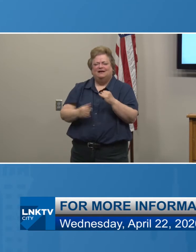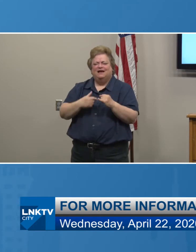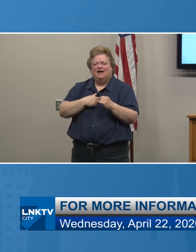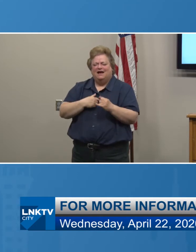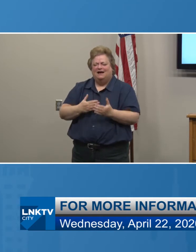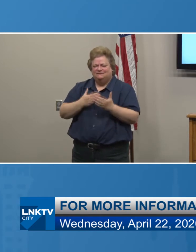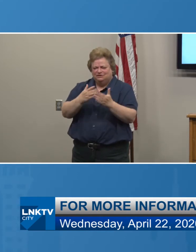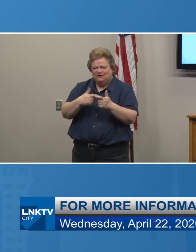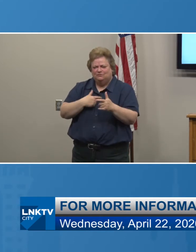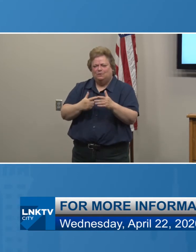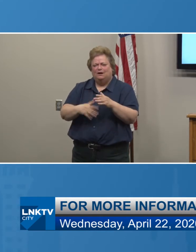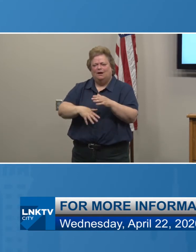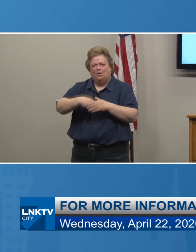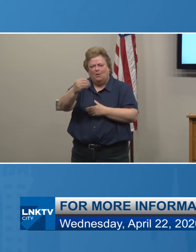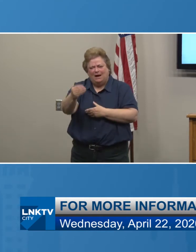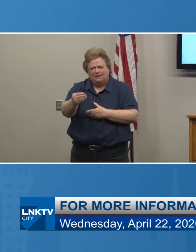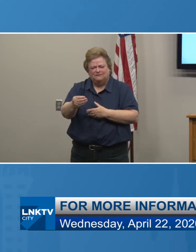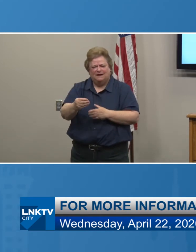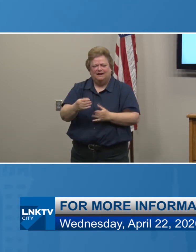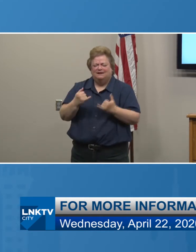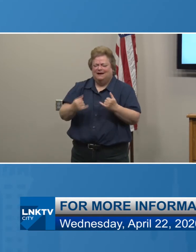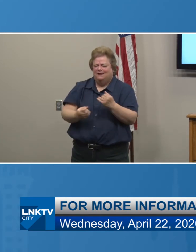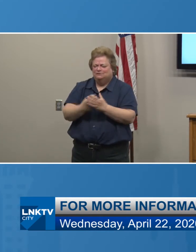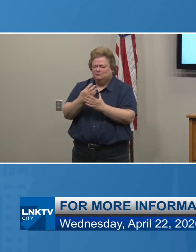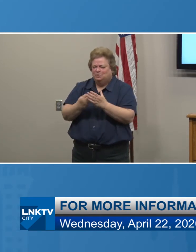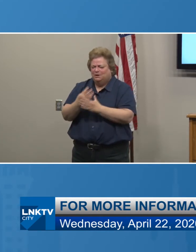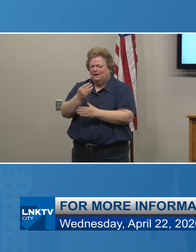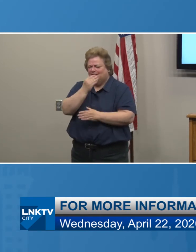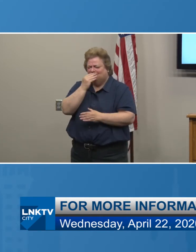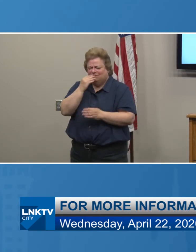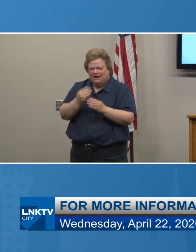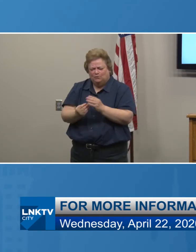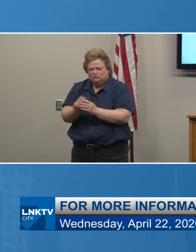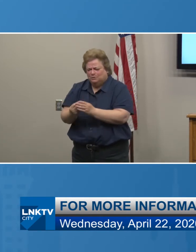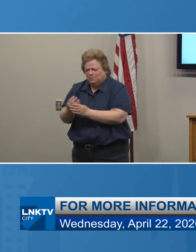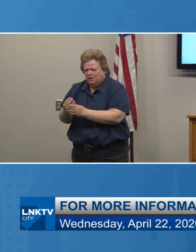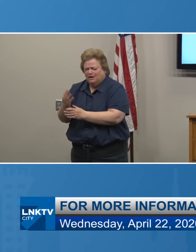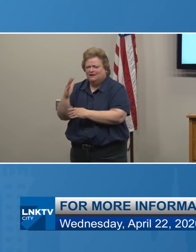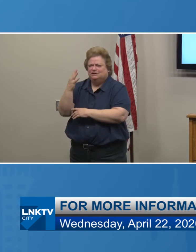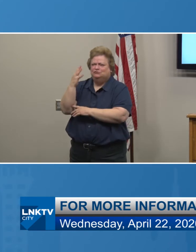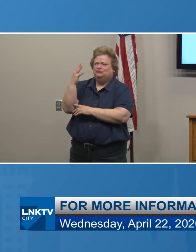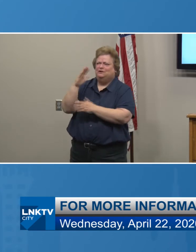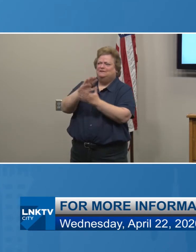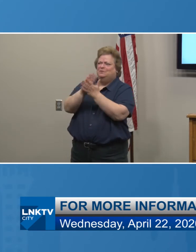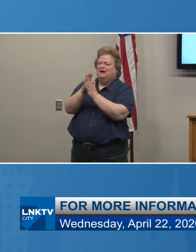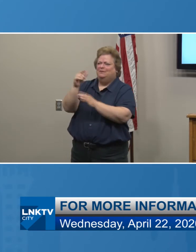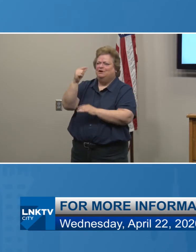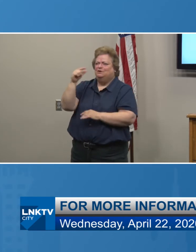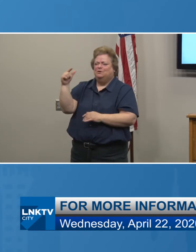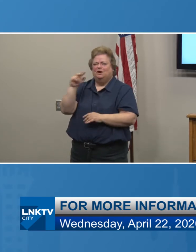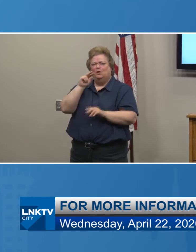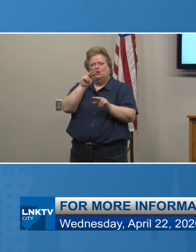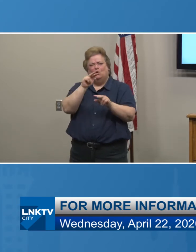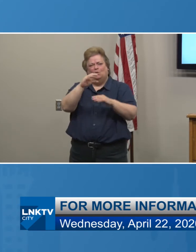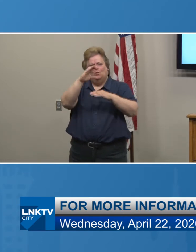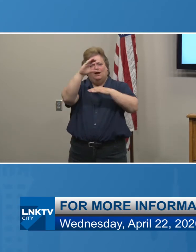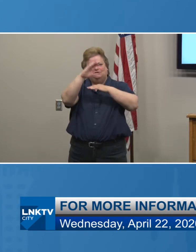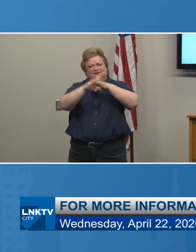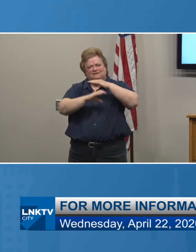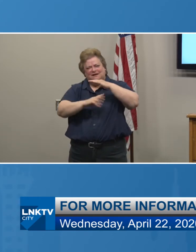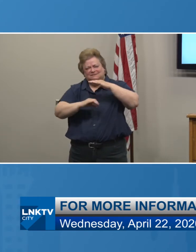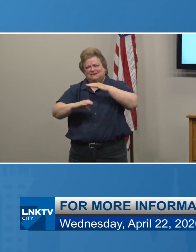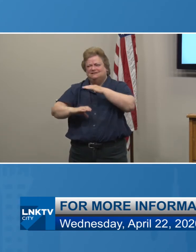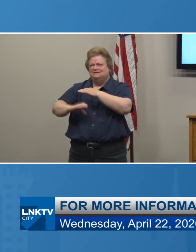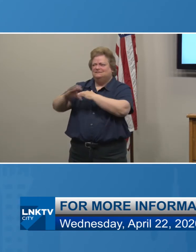go outdoors. It's spring and the flowers are in bloom, the trees are greening. Watch the sunsets and